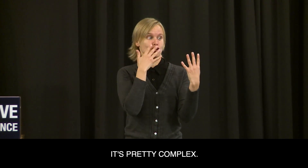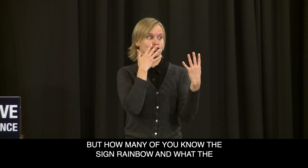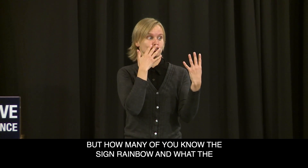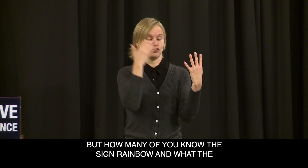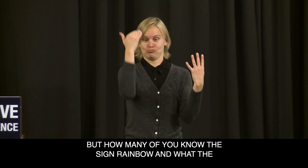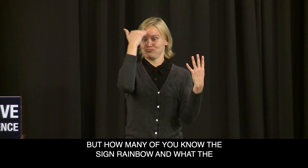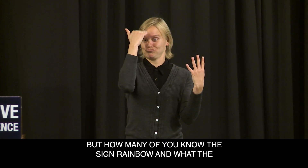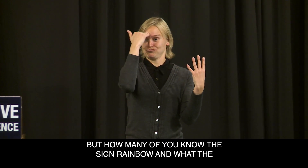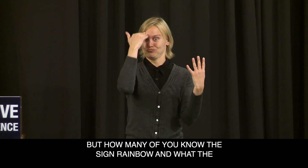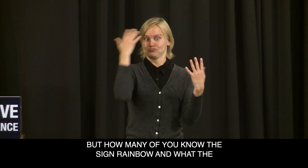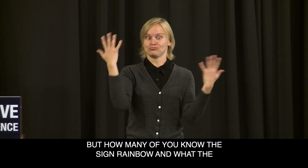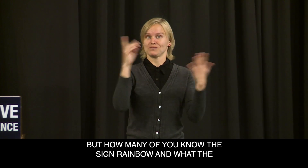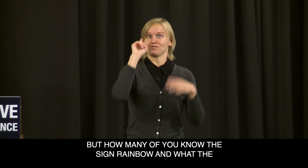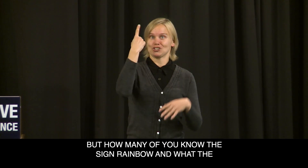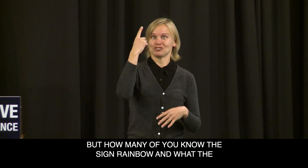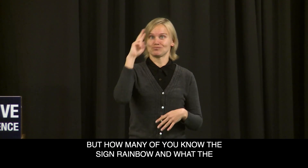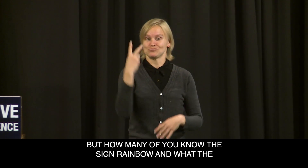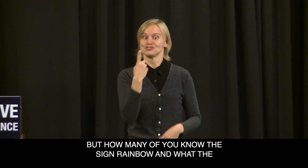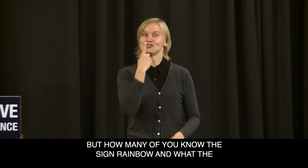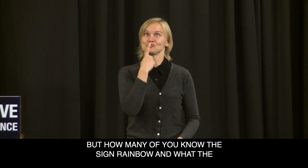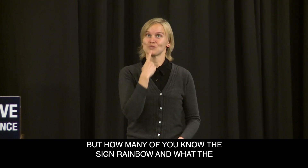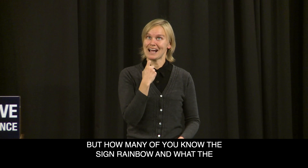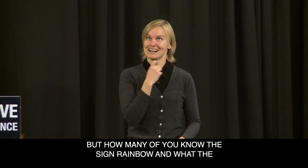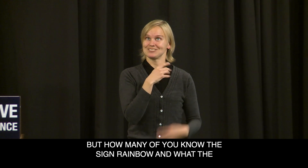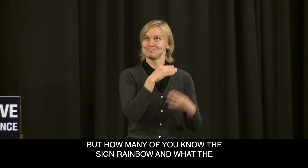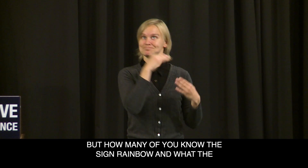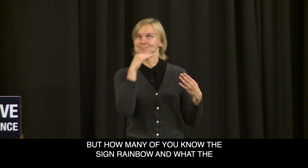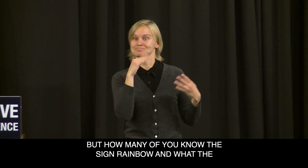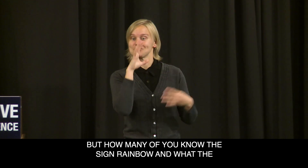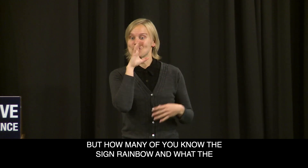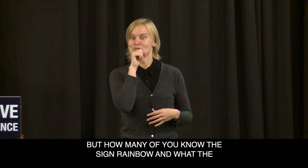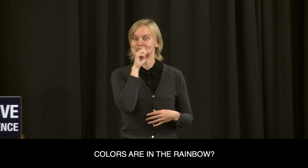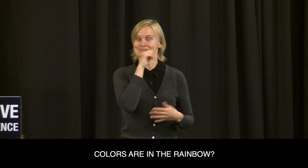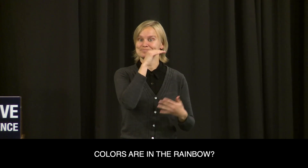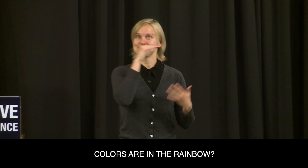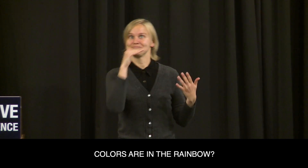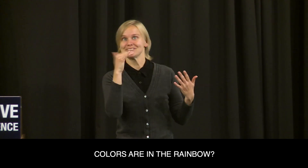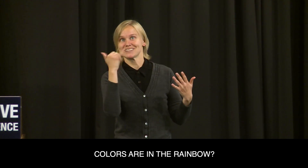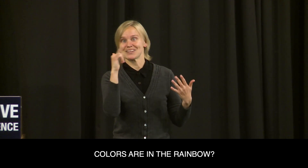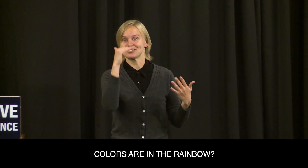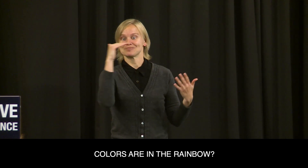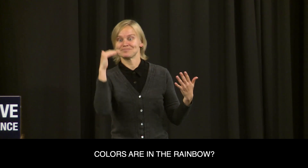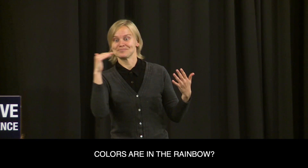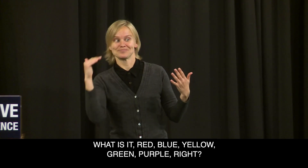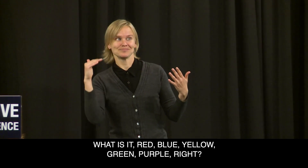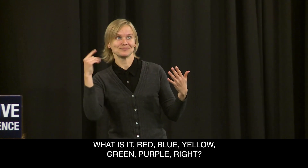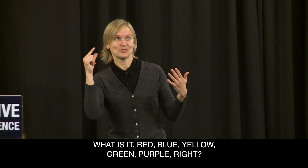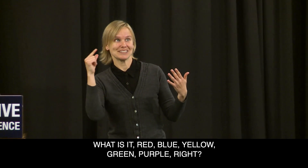many of you know the sign rainbow and what the colors are in the rainbow? What is it? Red, blue, yellow,